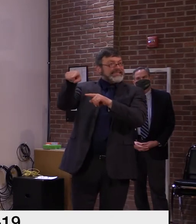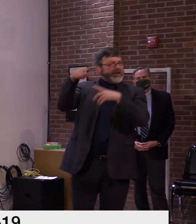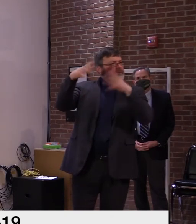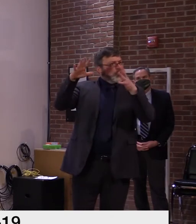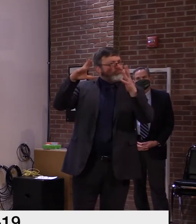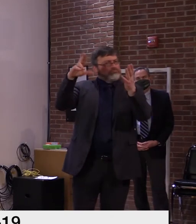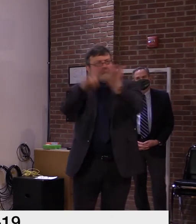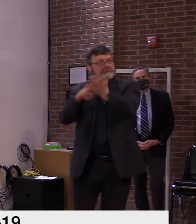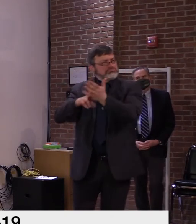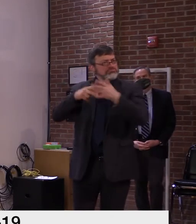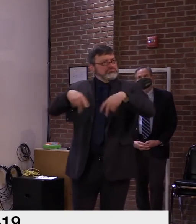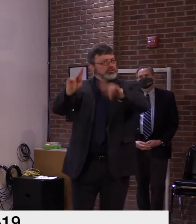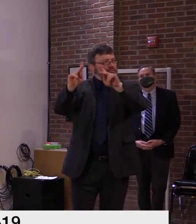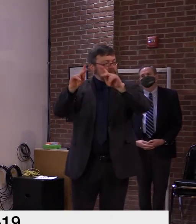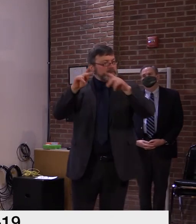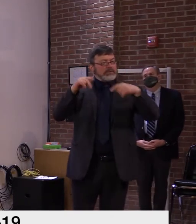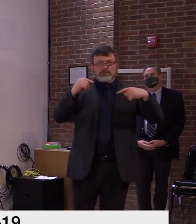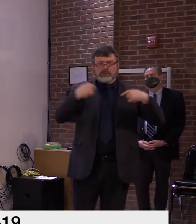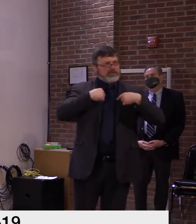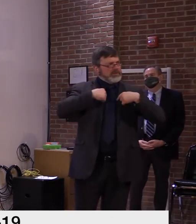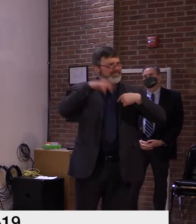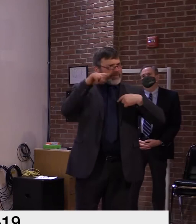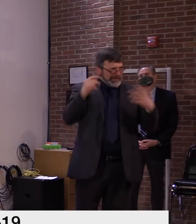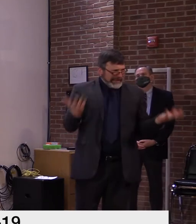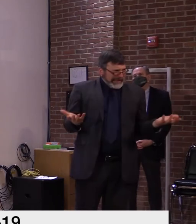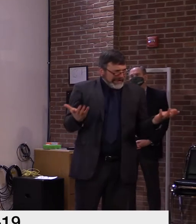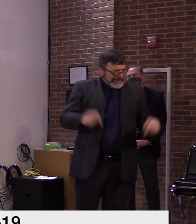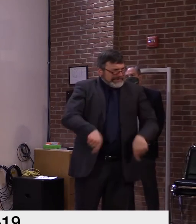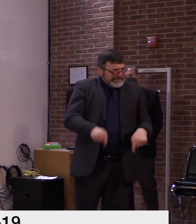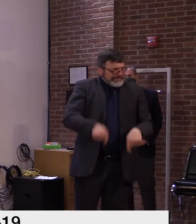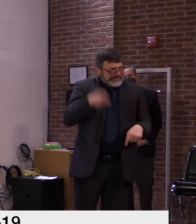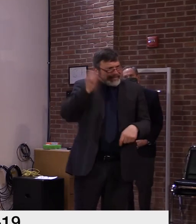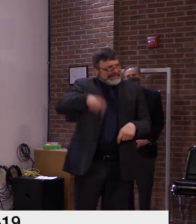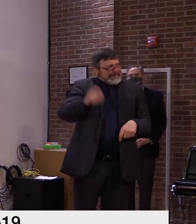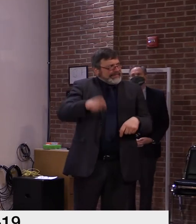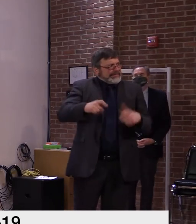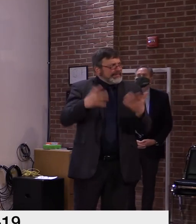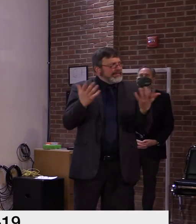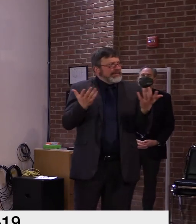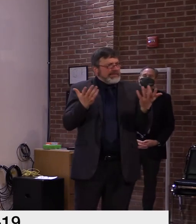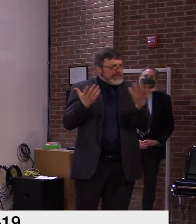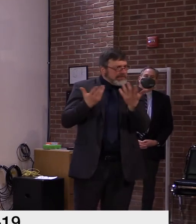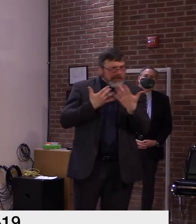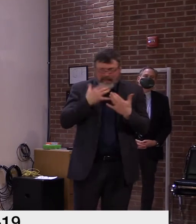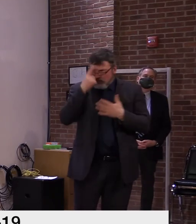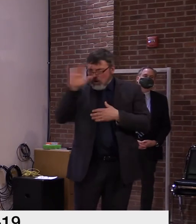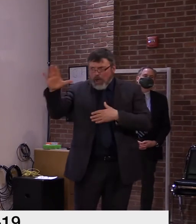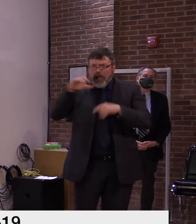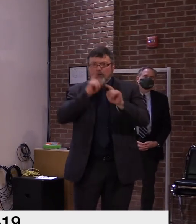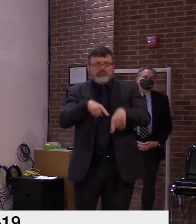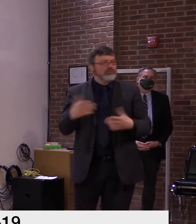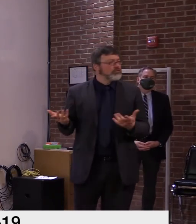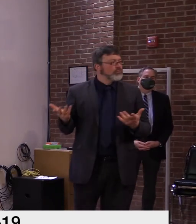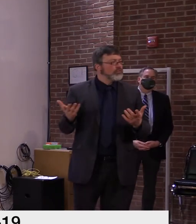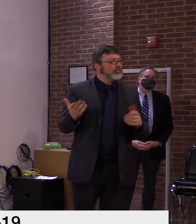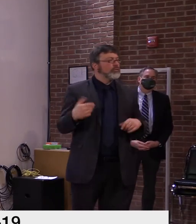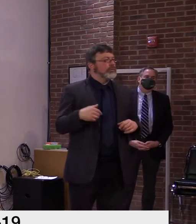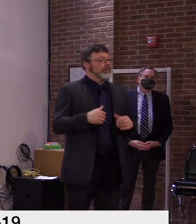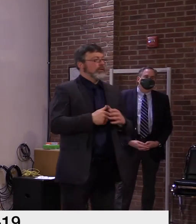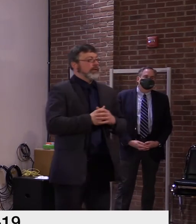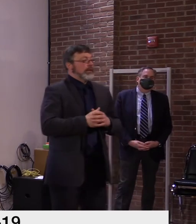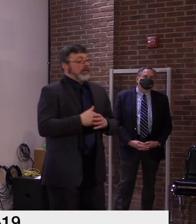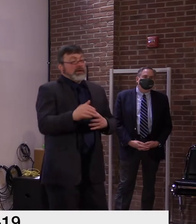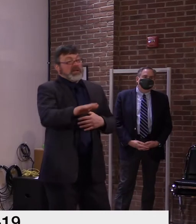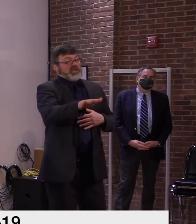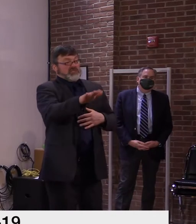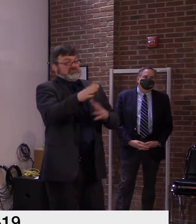understand the complexity and the challenge they're facing. Right now, today, as you have noted or have seen,